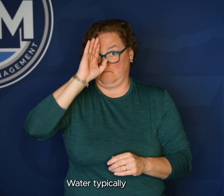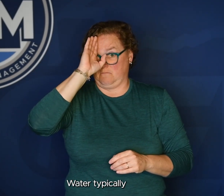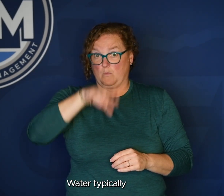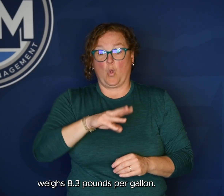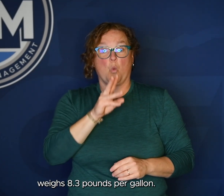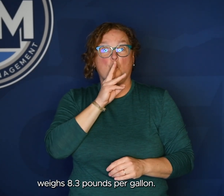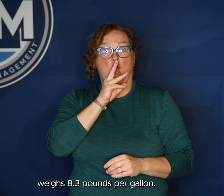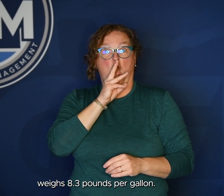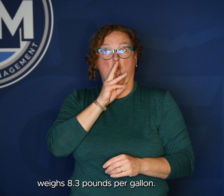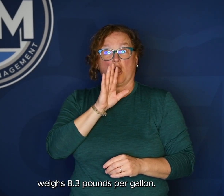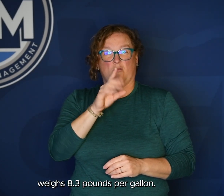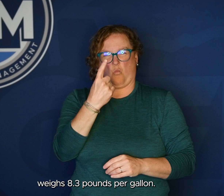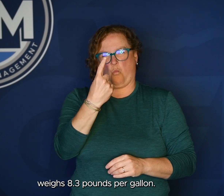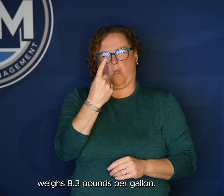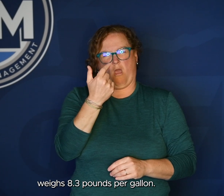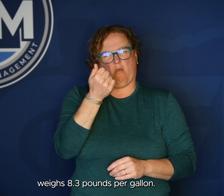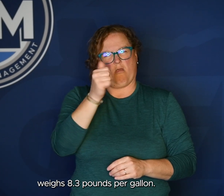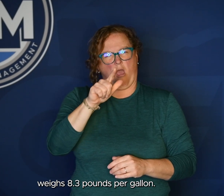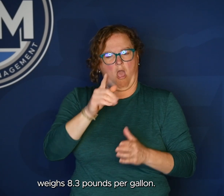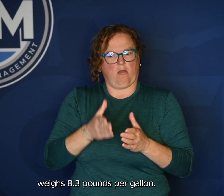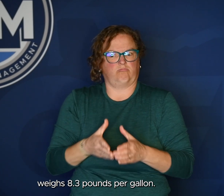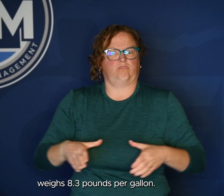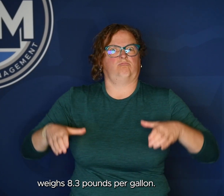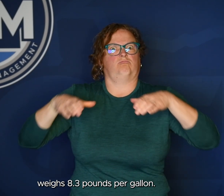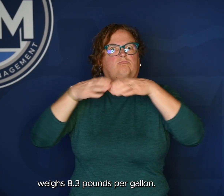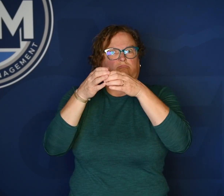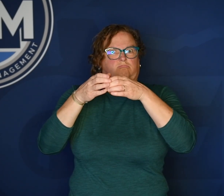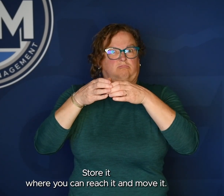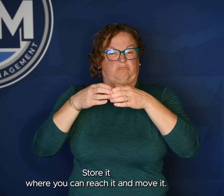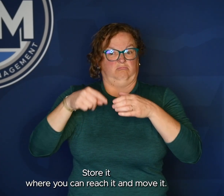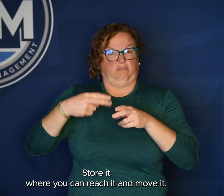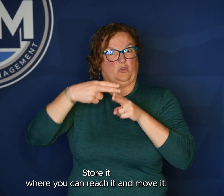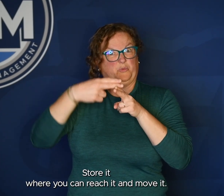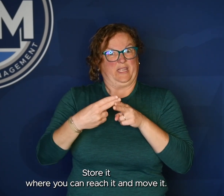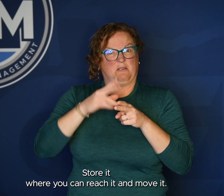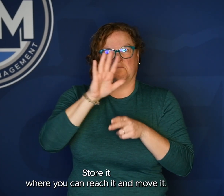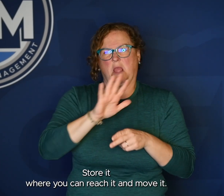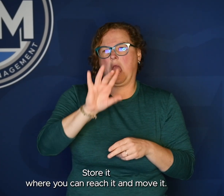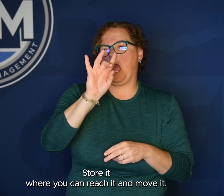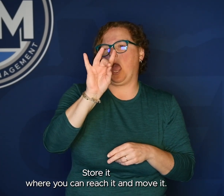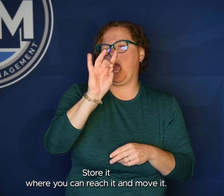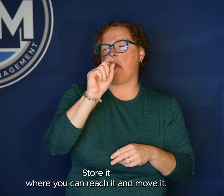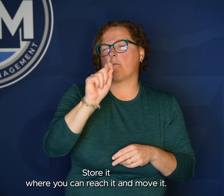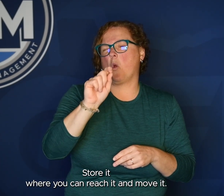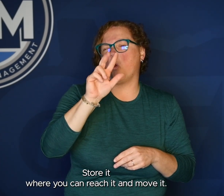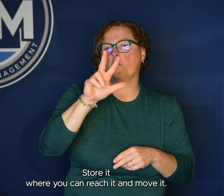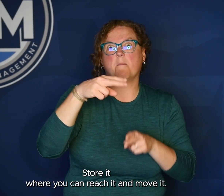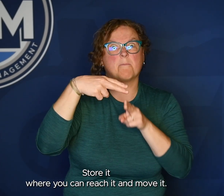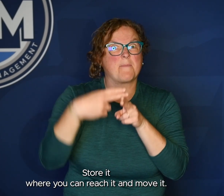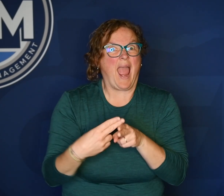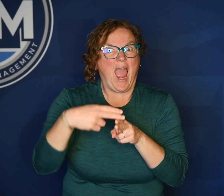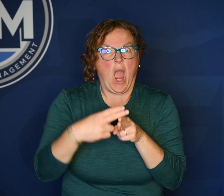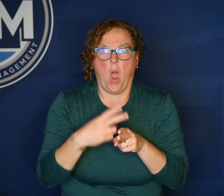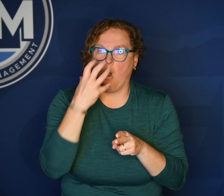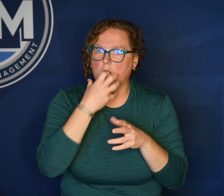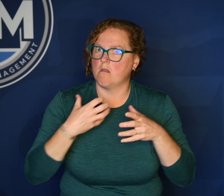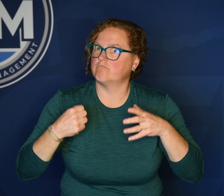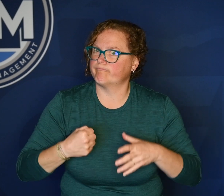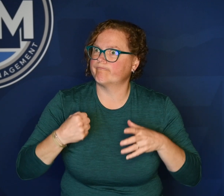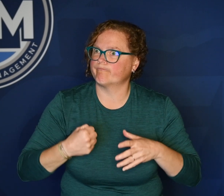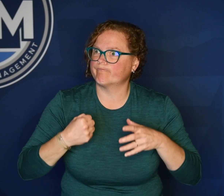Water typically weighs 8.3 pounds per gallon. Store it where you can reach it and move it.